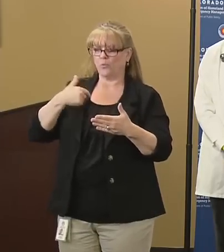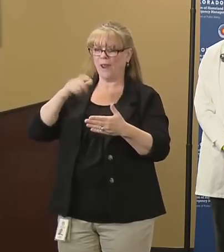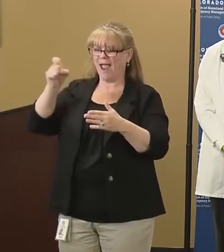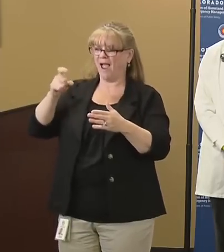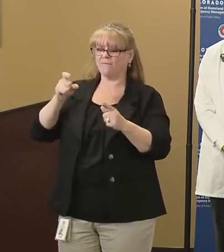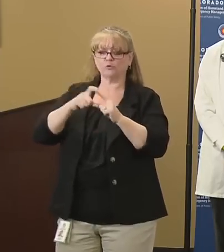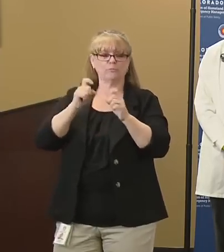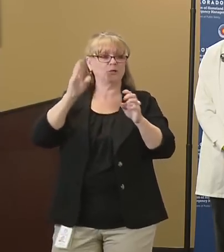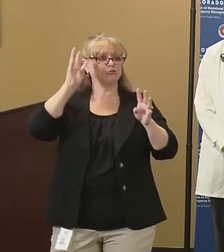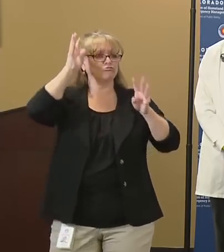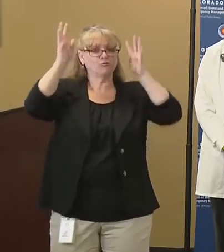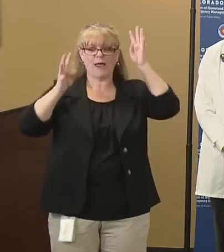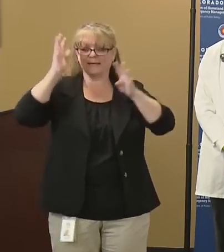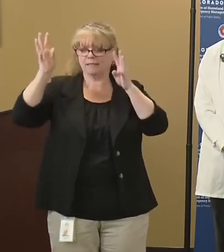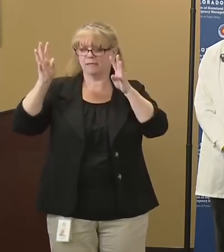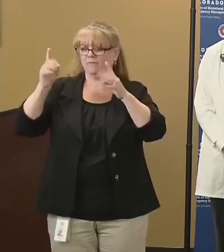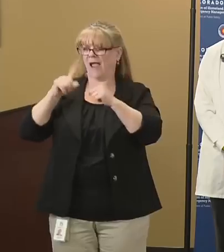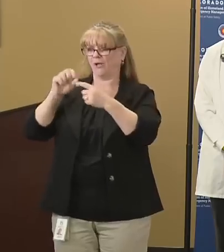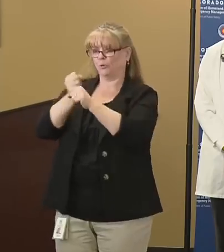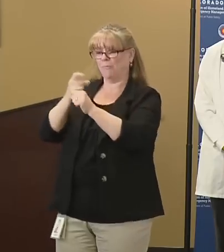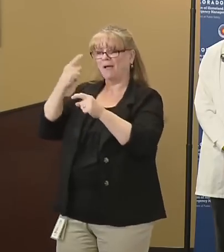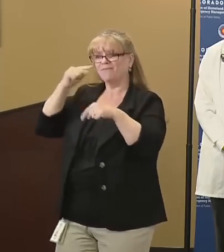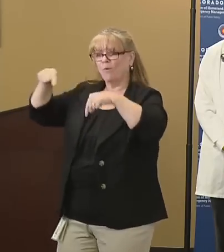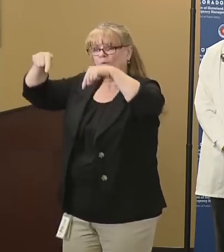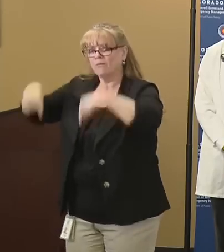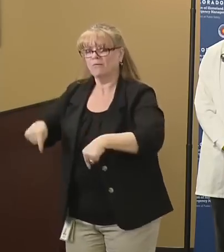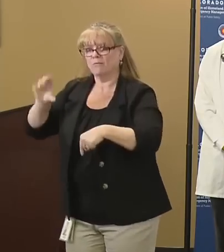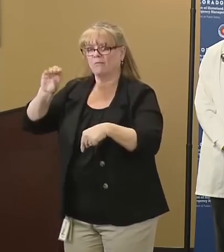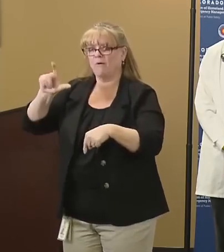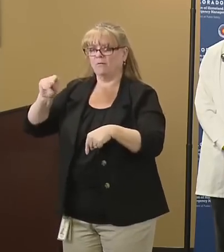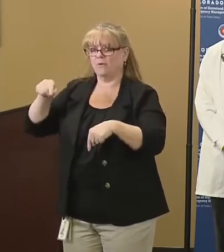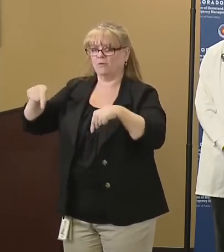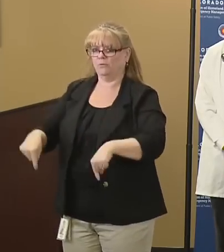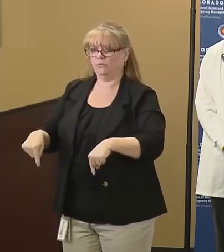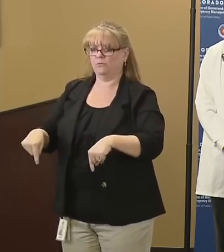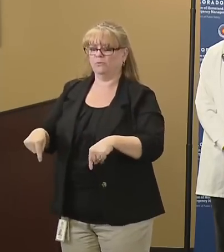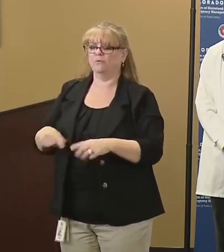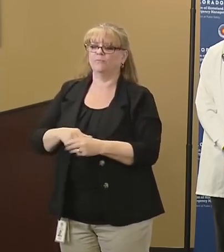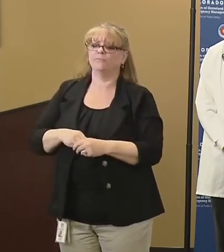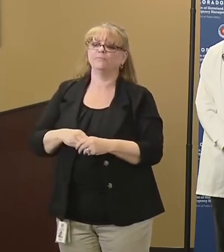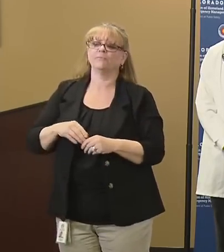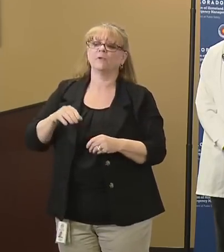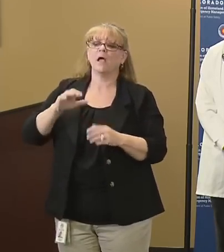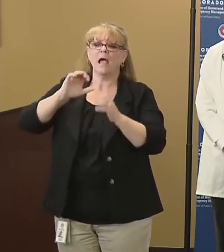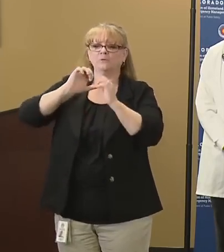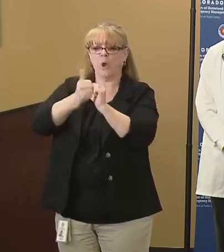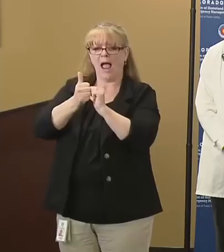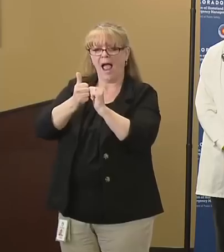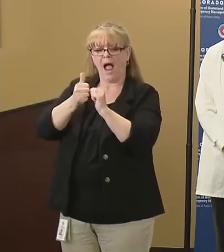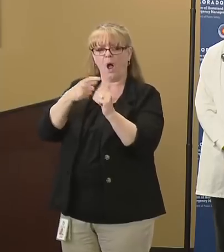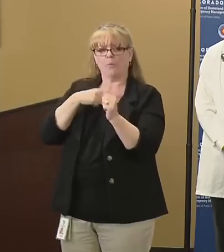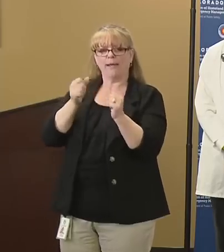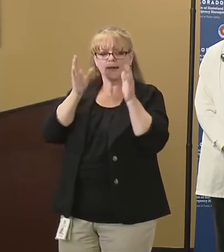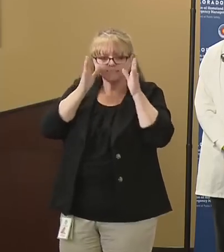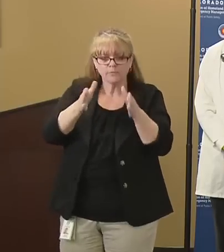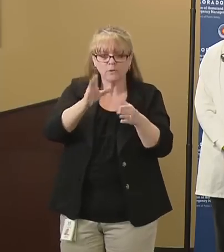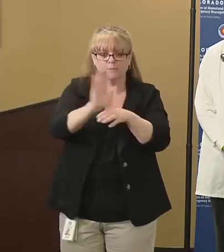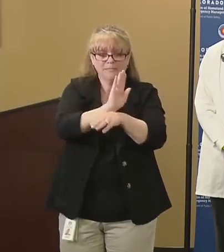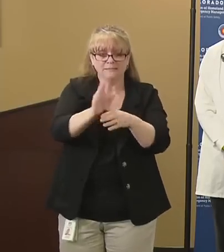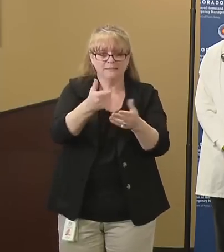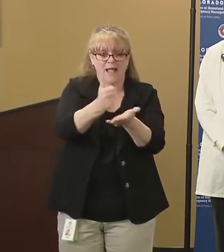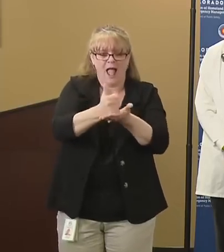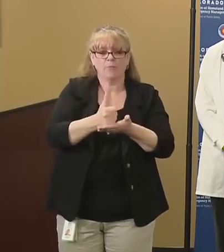for purchasing orders that have been placed. We're hoping to acquire as many of these as we can here in